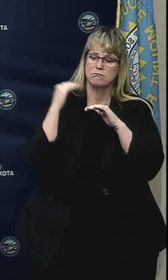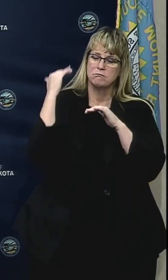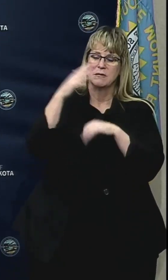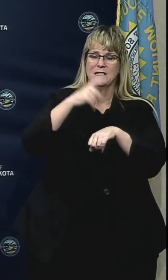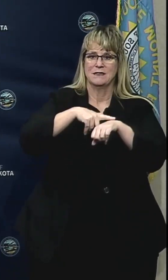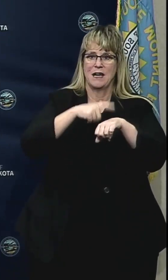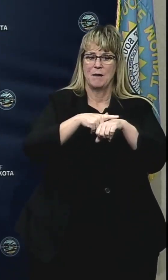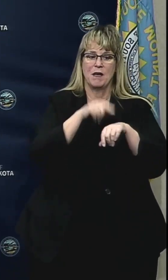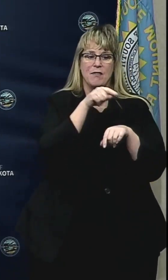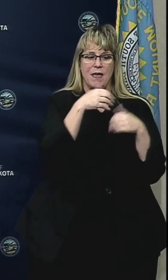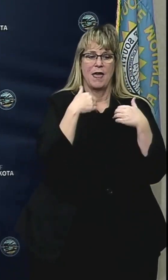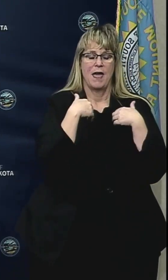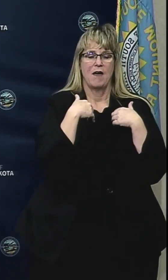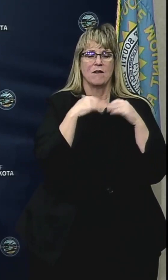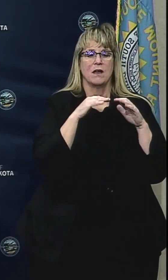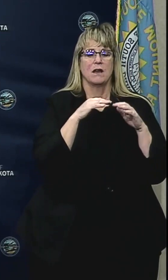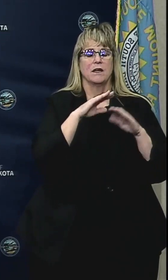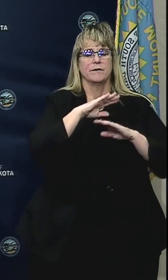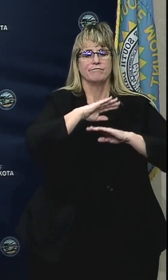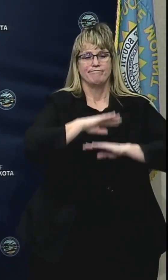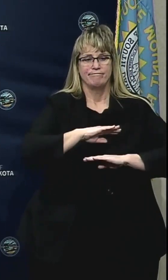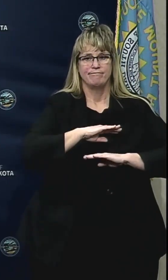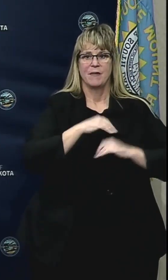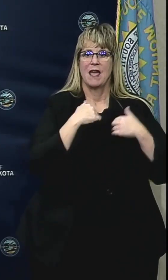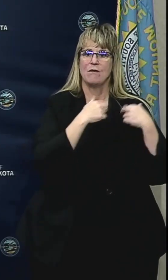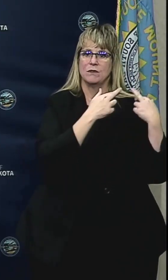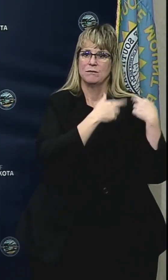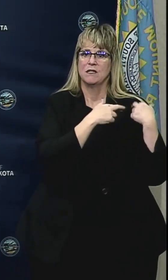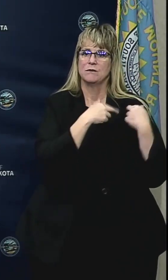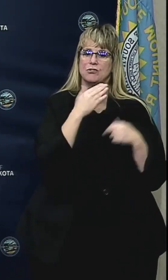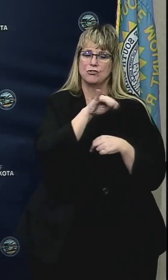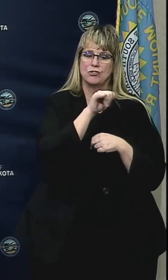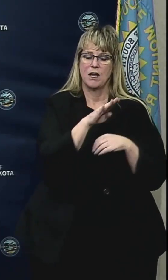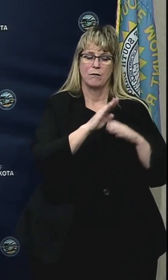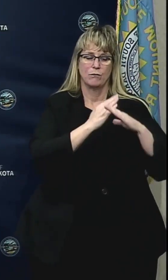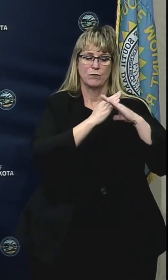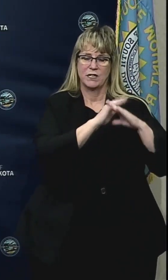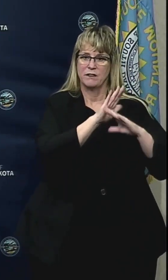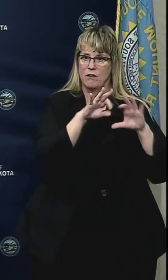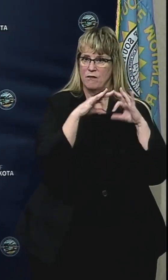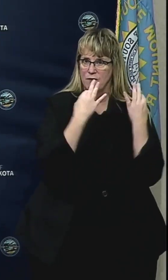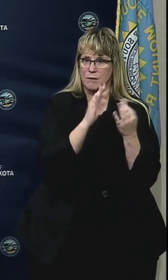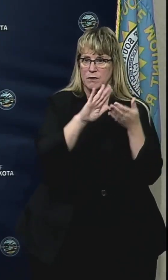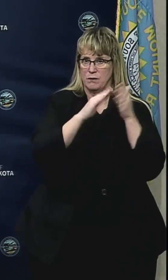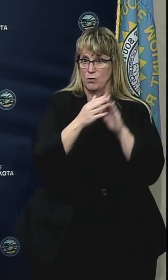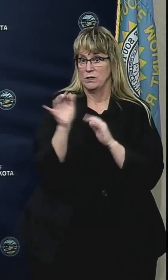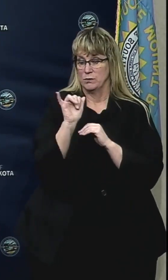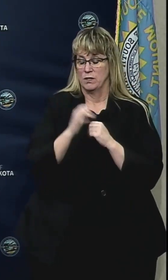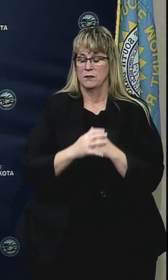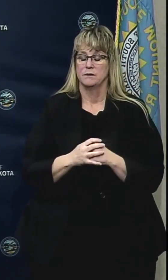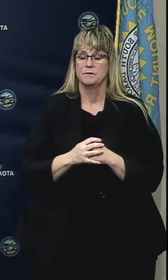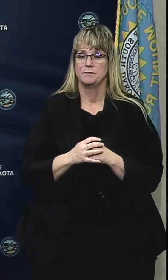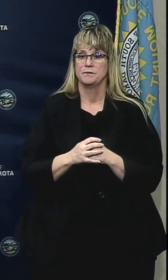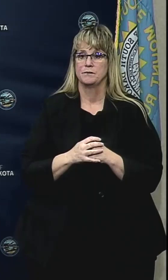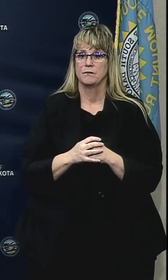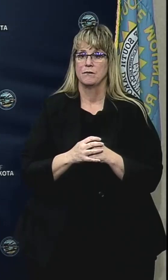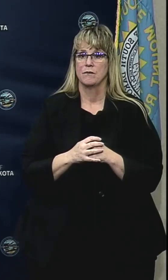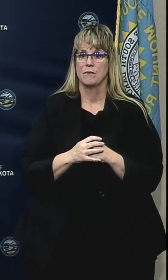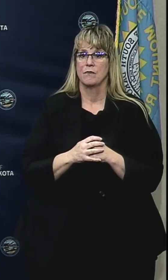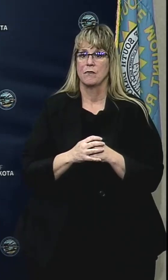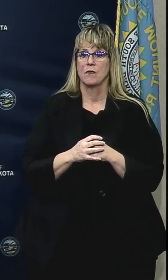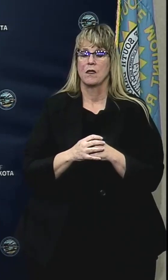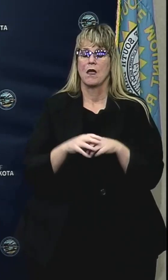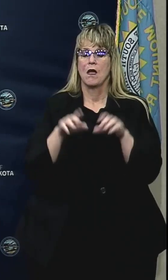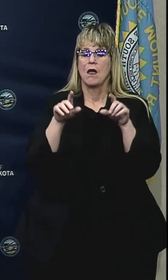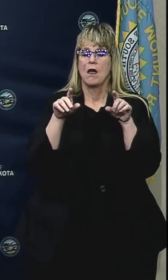give them the peace of mind that they're doing a responsible job protecting their family and their community as well. And also the